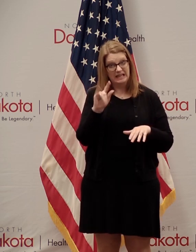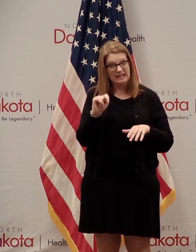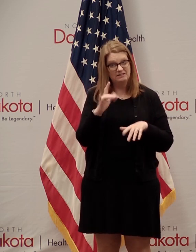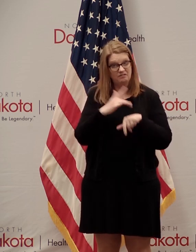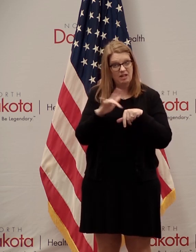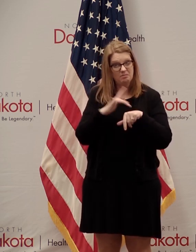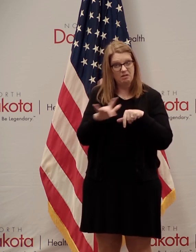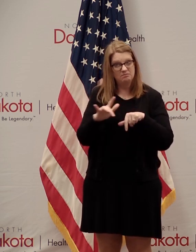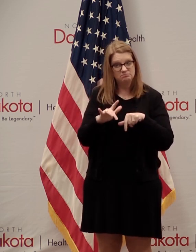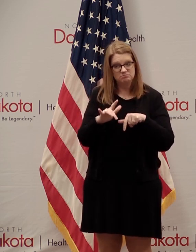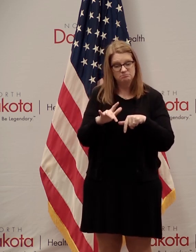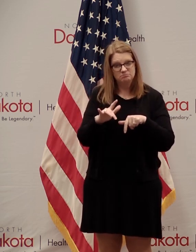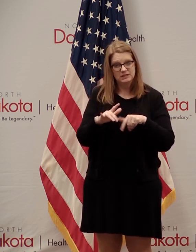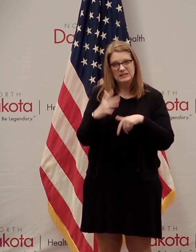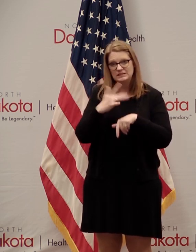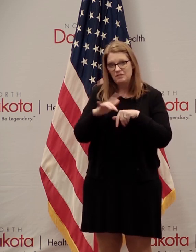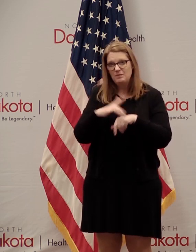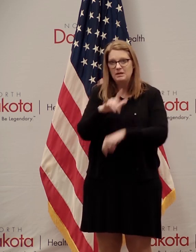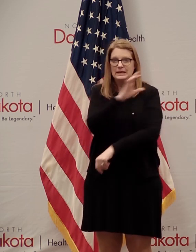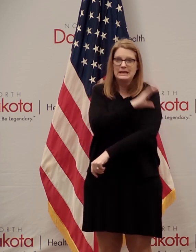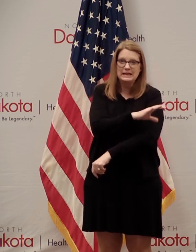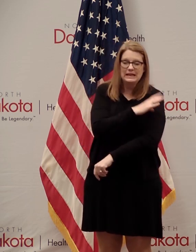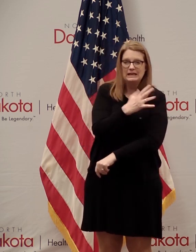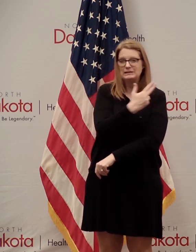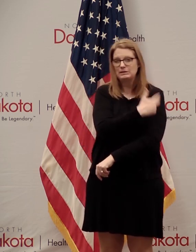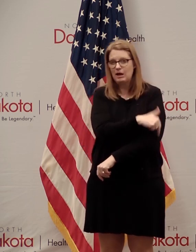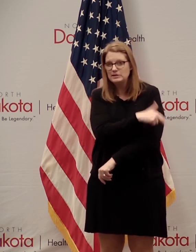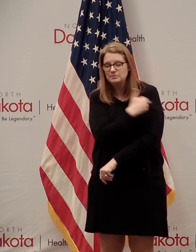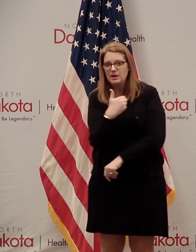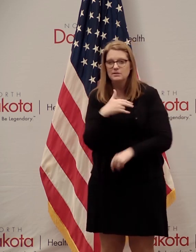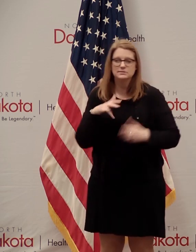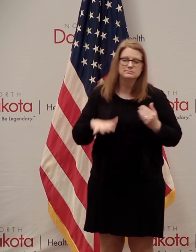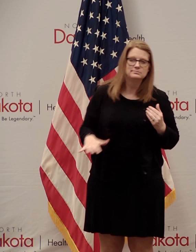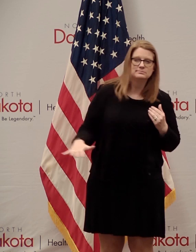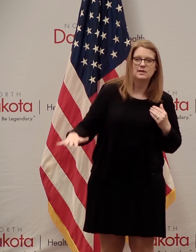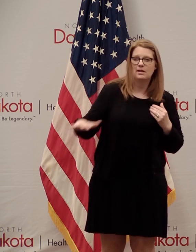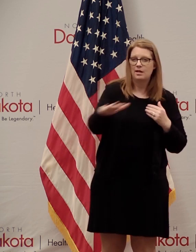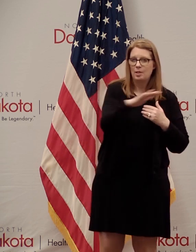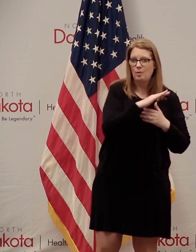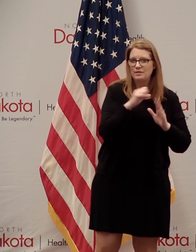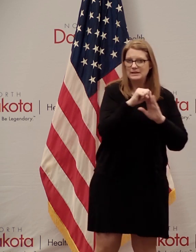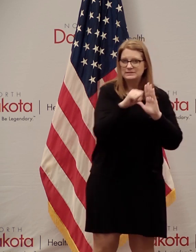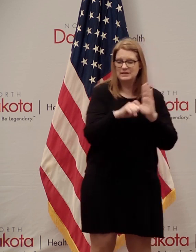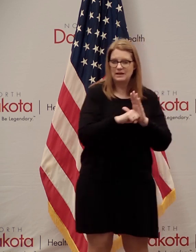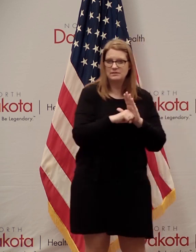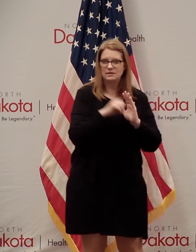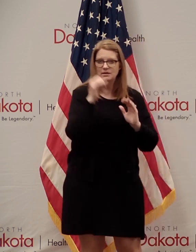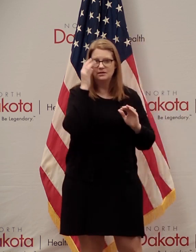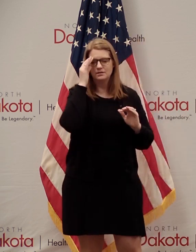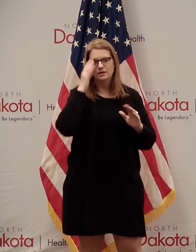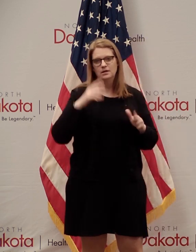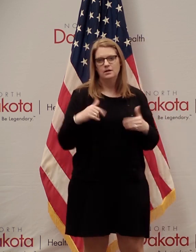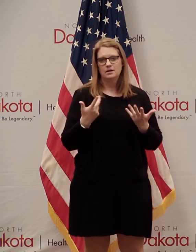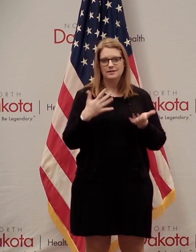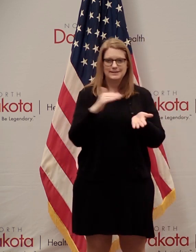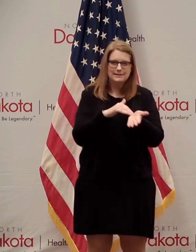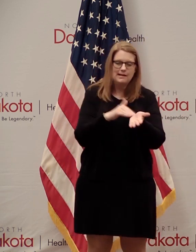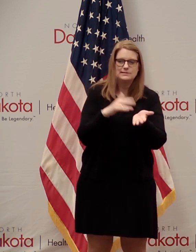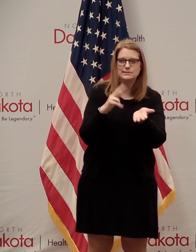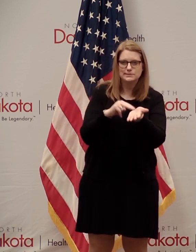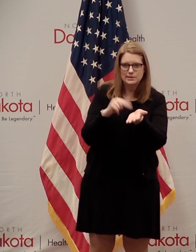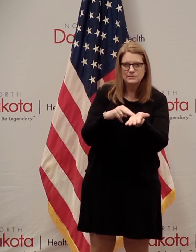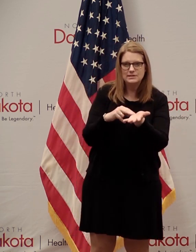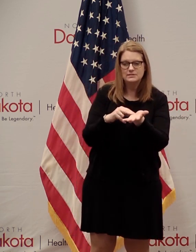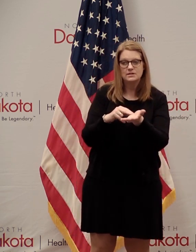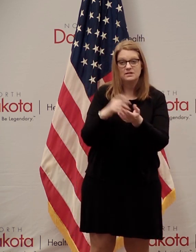available. They're available at clinics and hospitals and around the state. Again, our providers around the state would ask